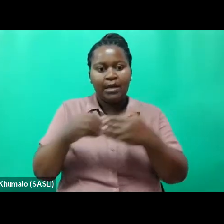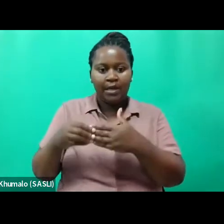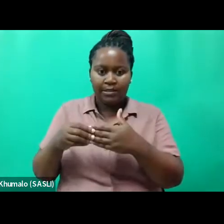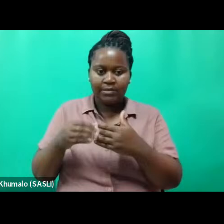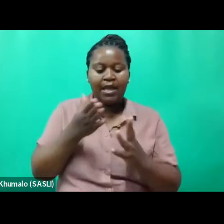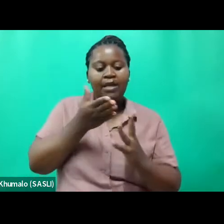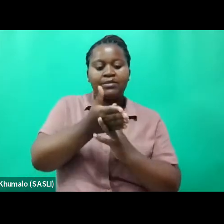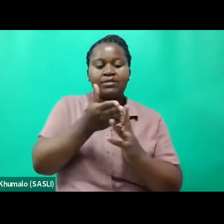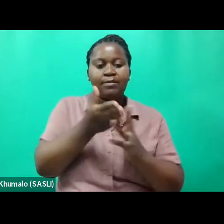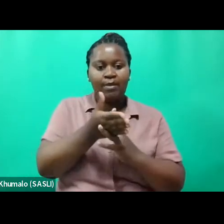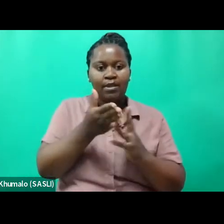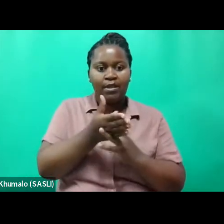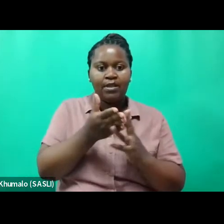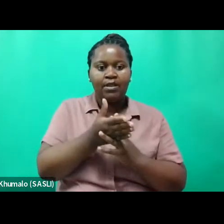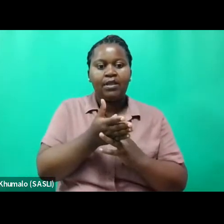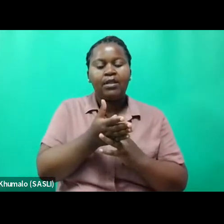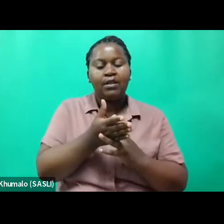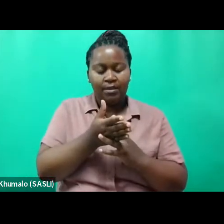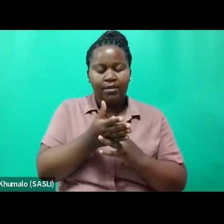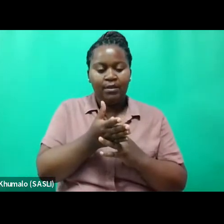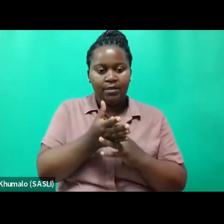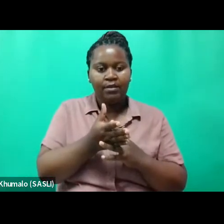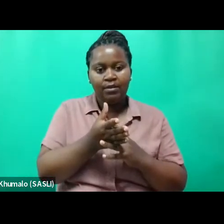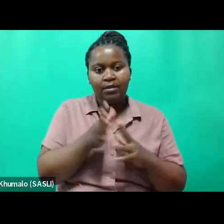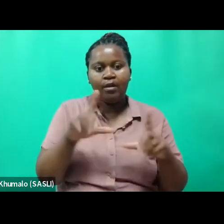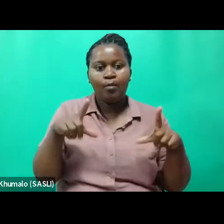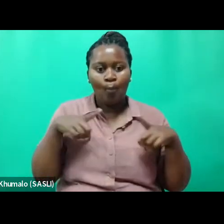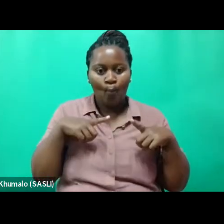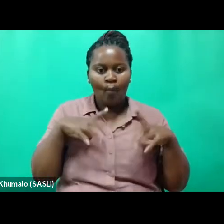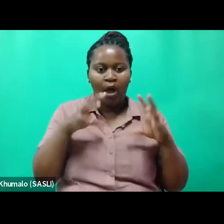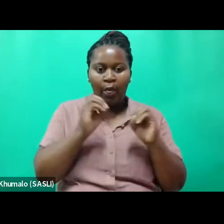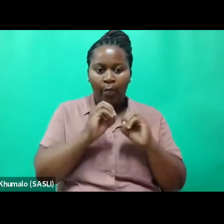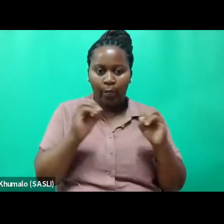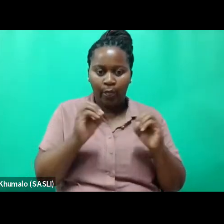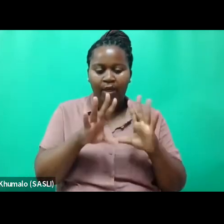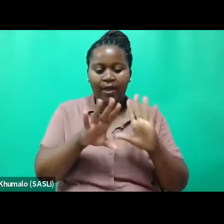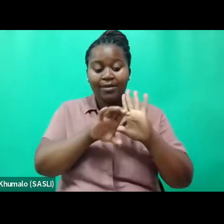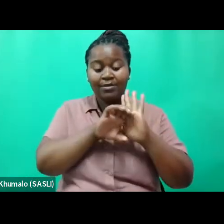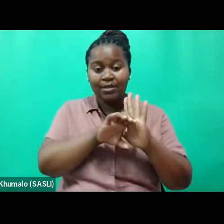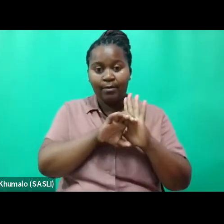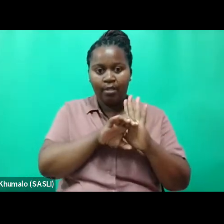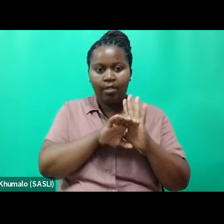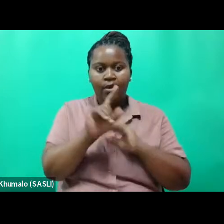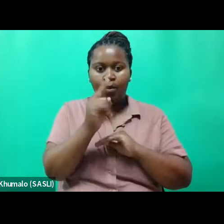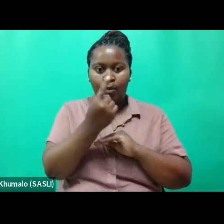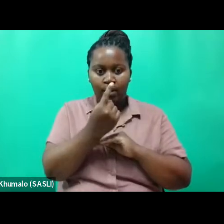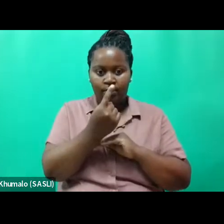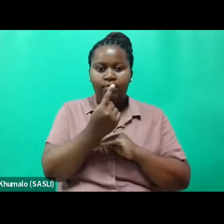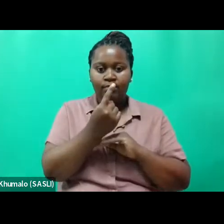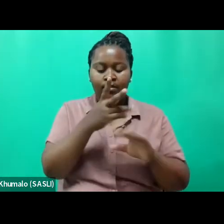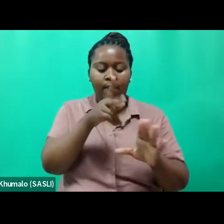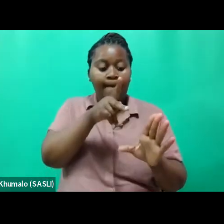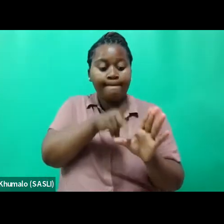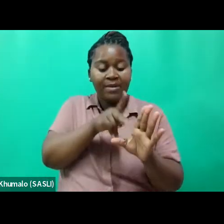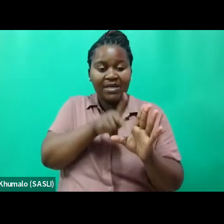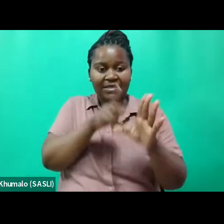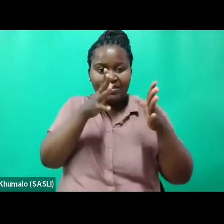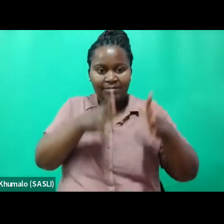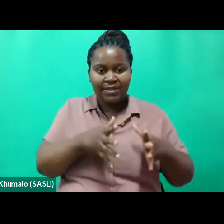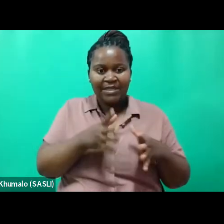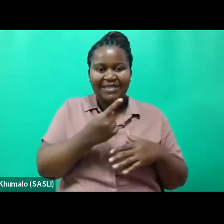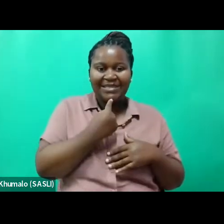already mentioned that, I think. But for example, one participant stated